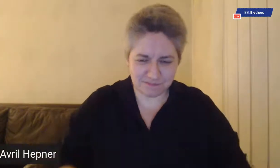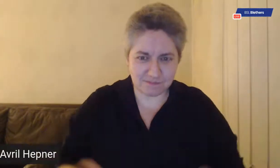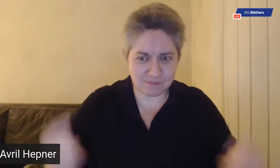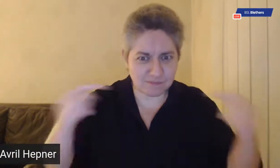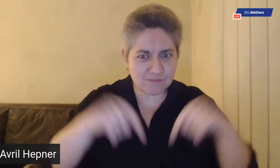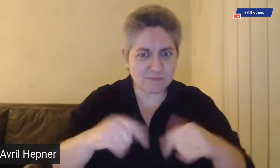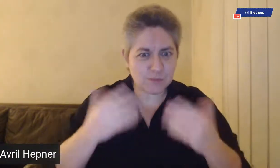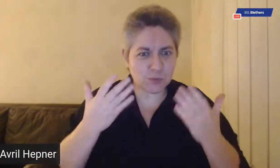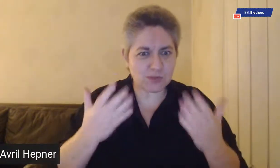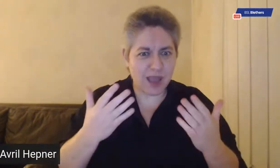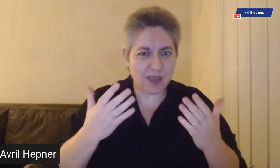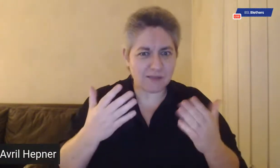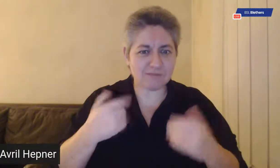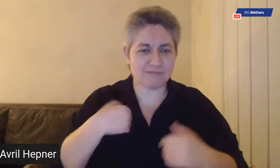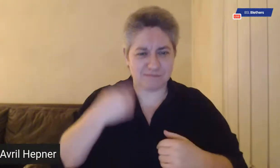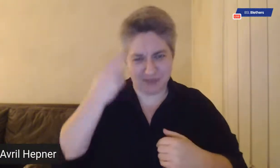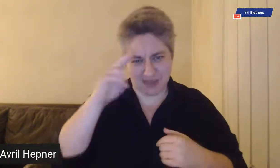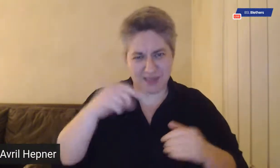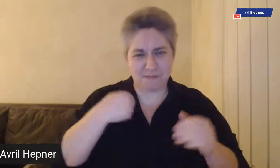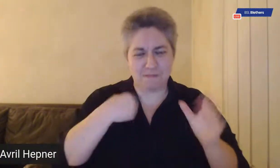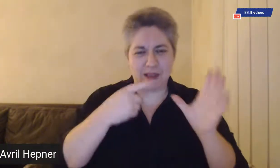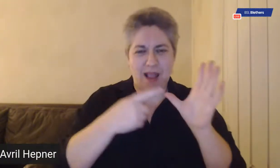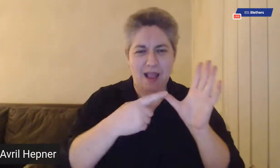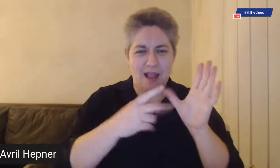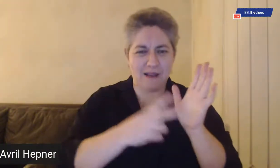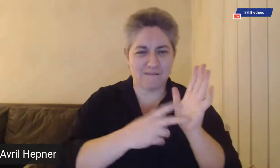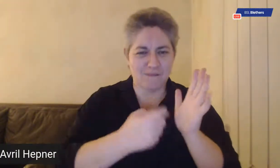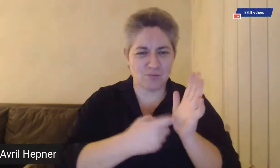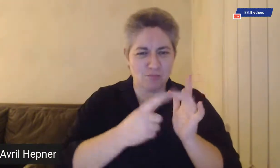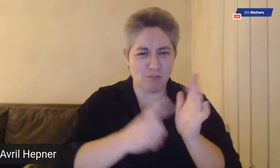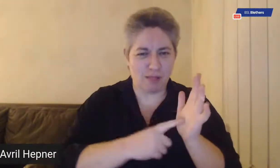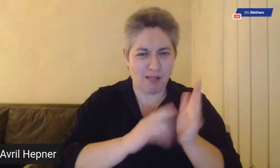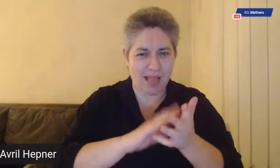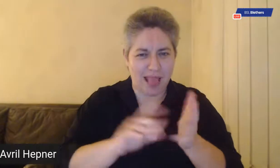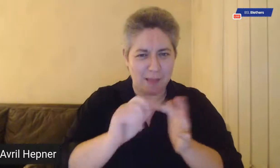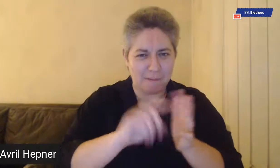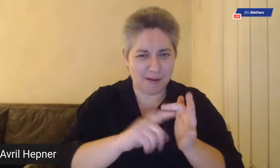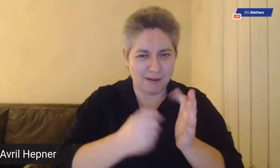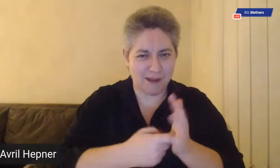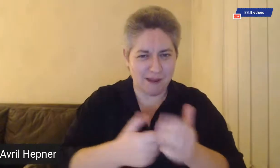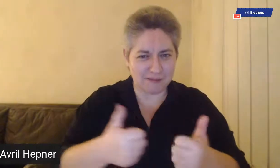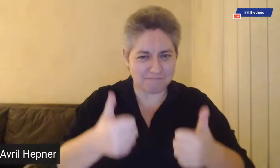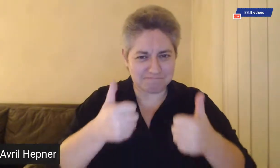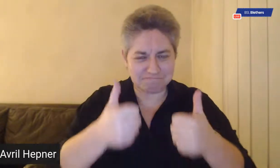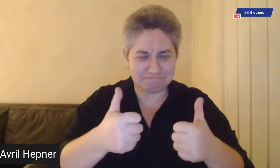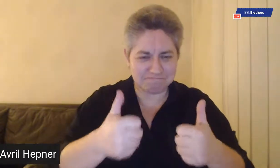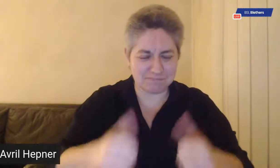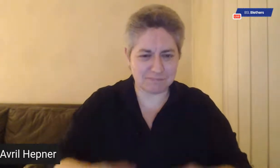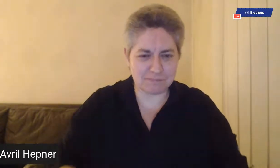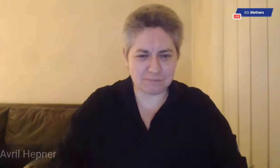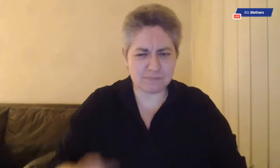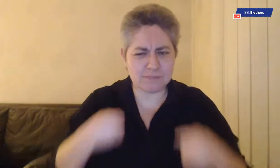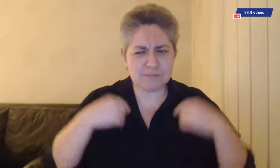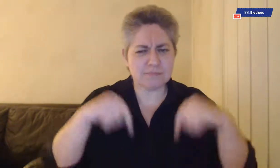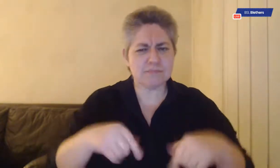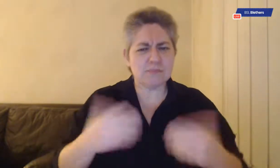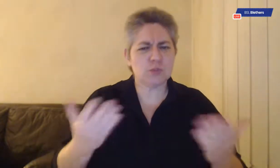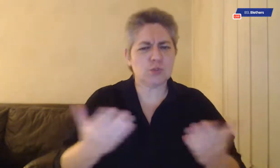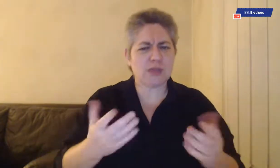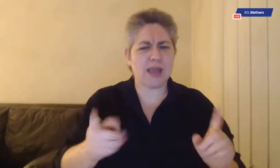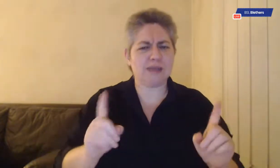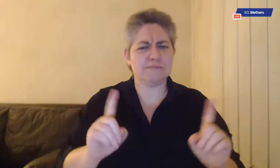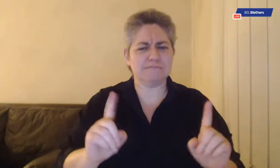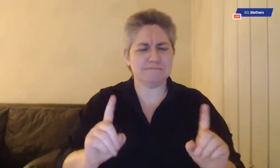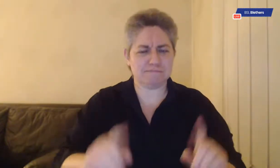Hello, everyone. I hope you're all well at home. Tonight, we're here at BDA BSL Blethers, and